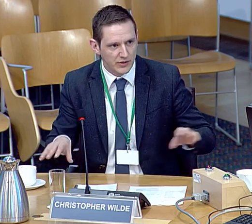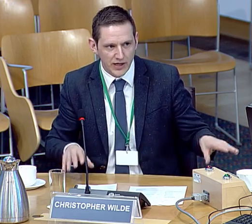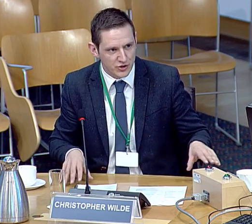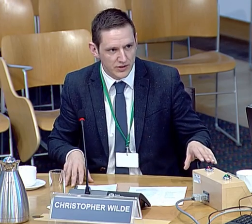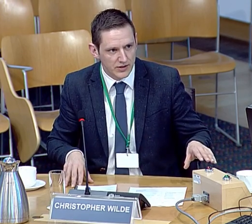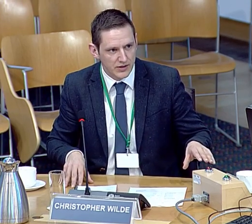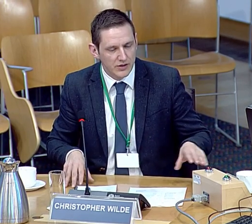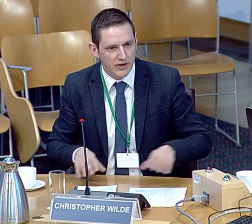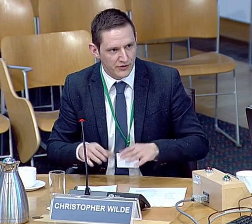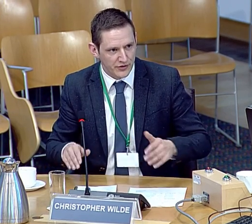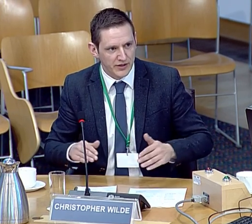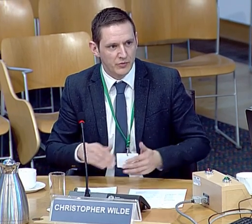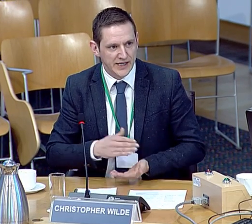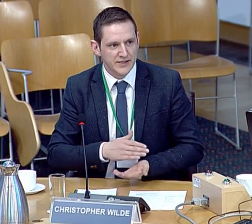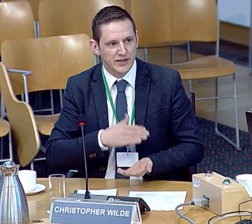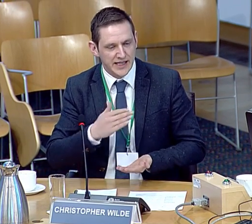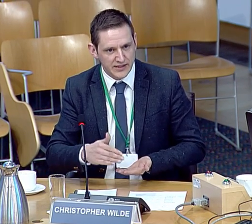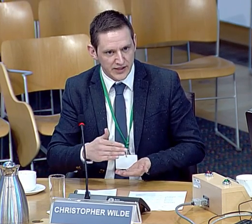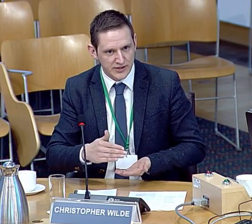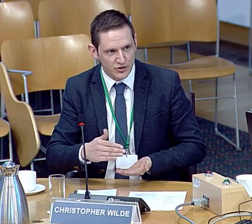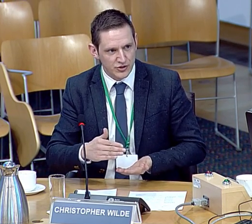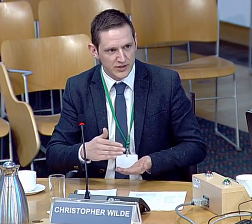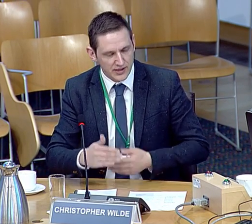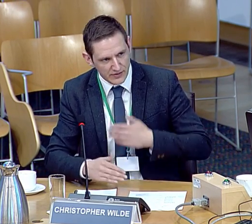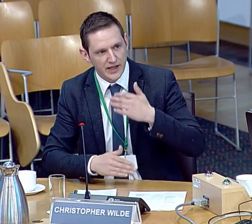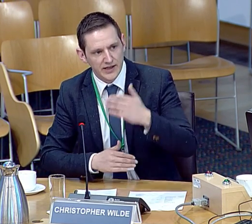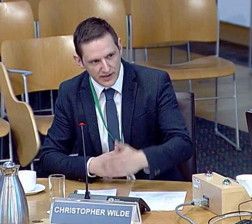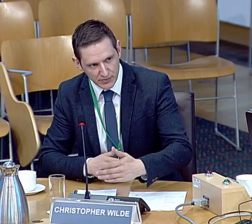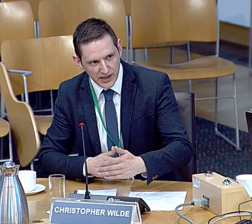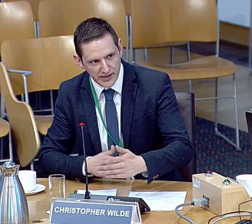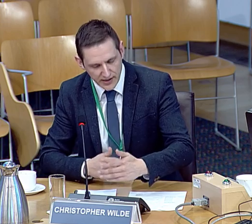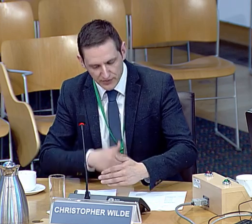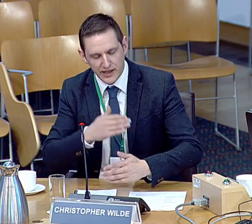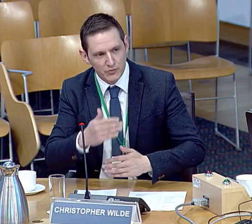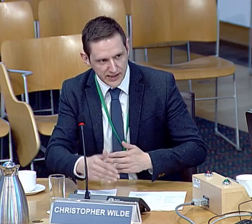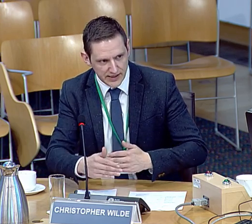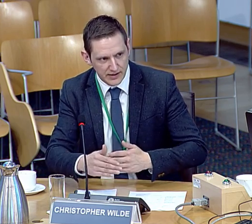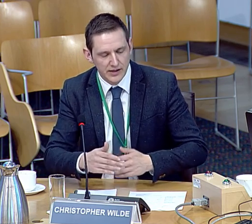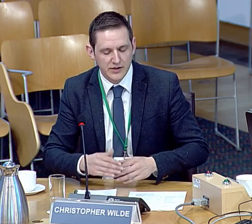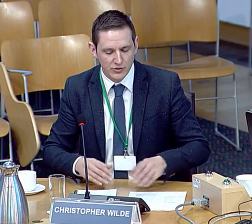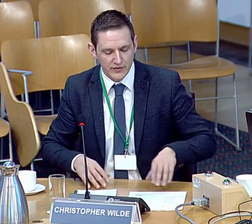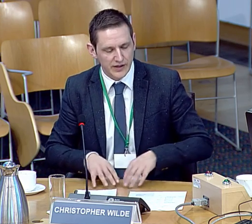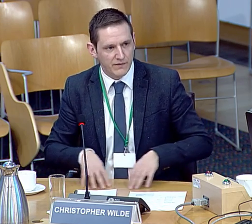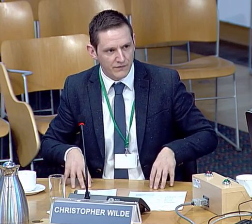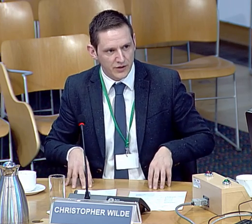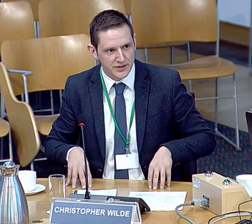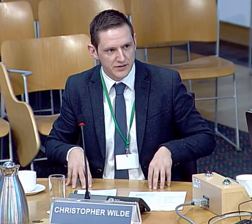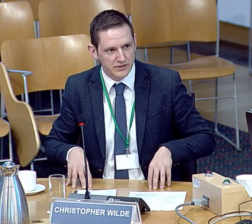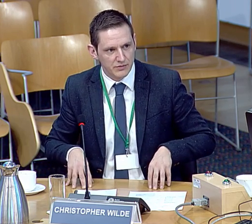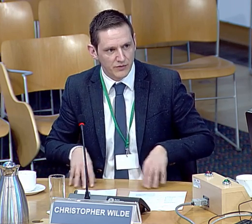wish, rather than waiting till they get to the institution and then applying and then waiting. So having that first, before